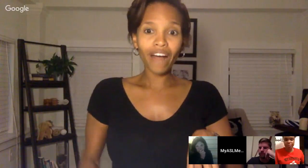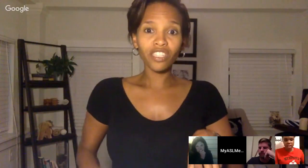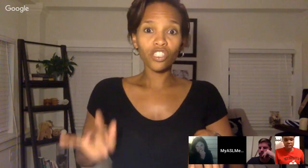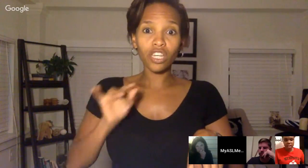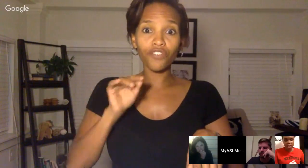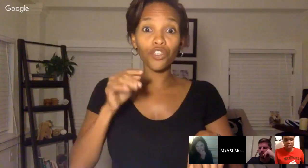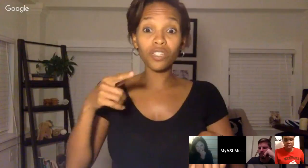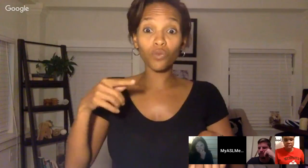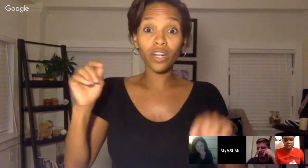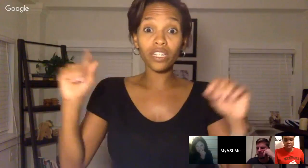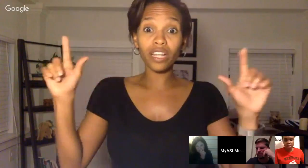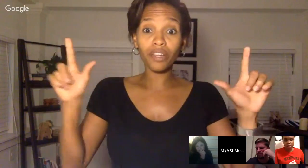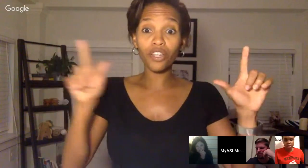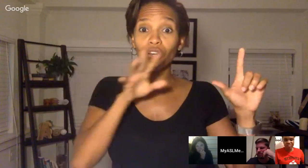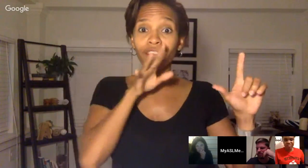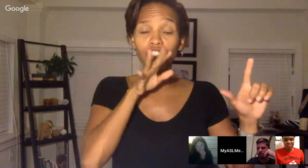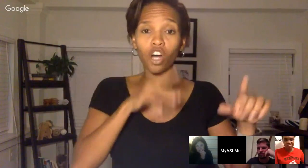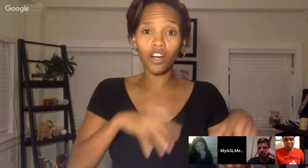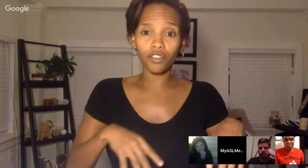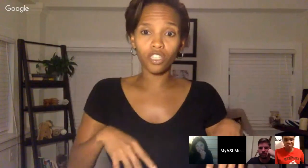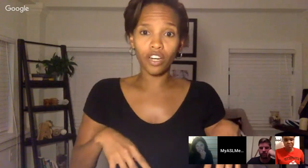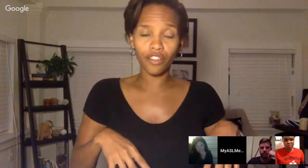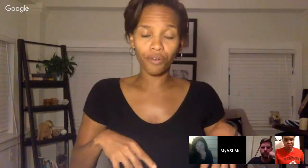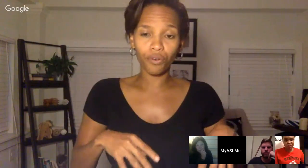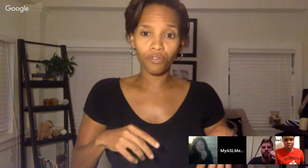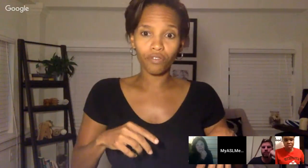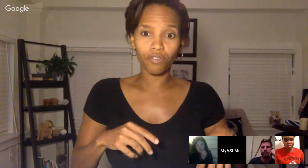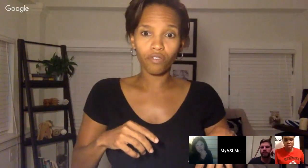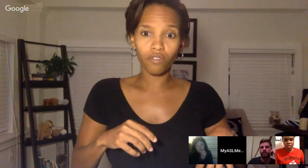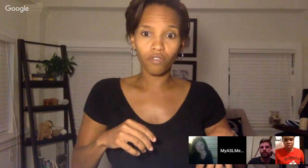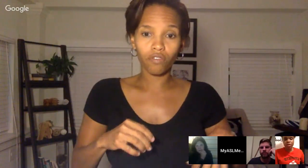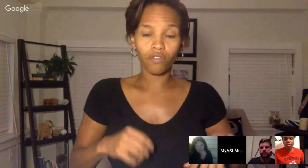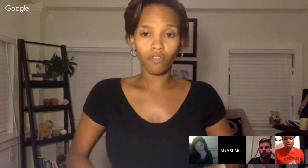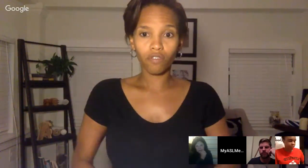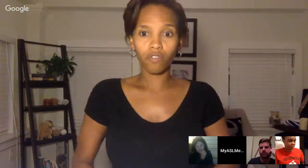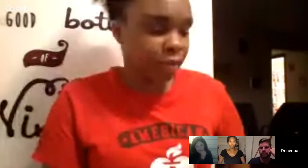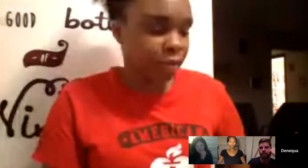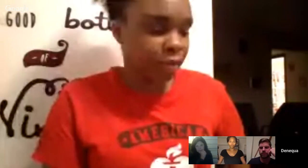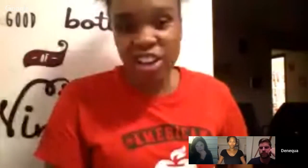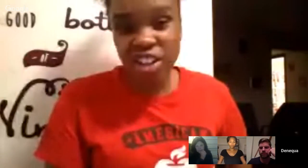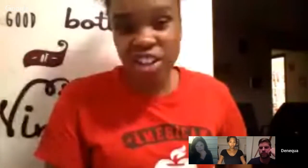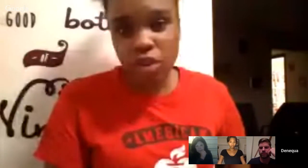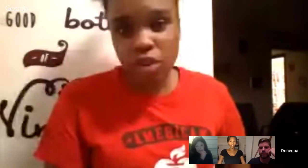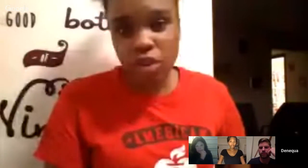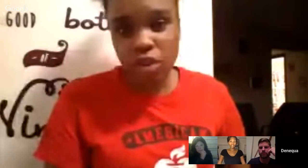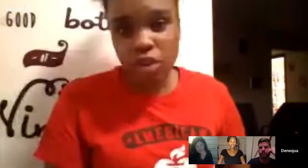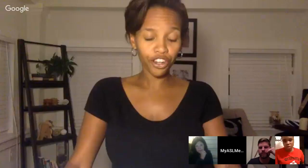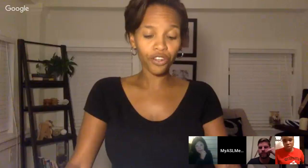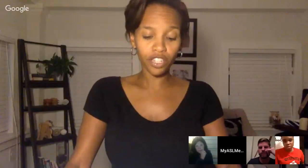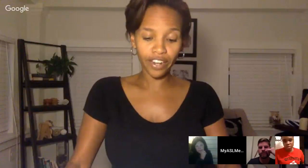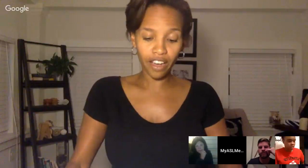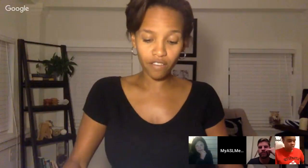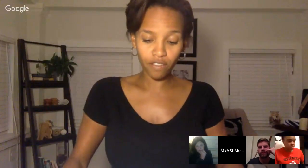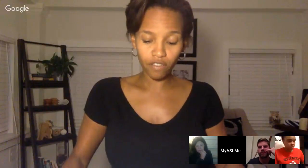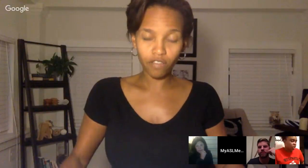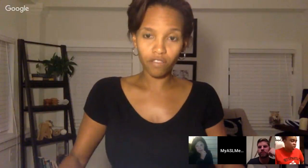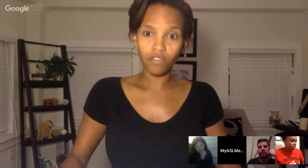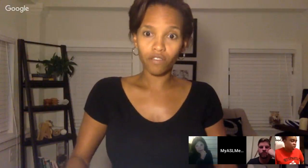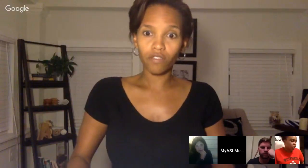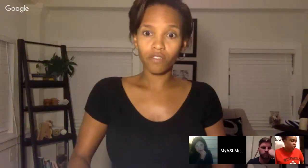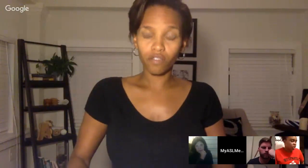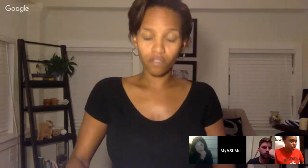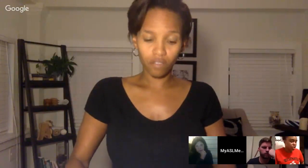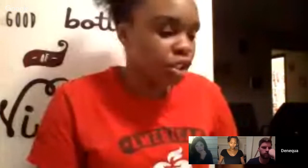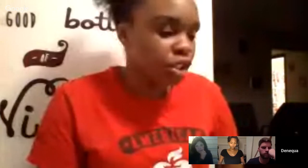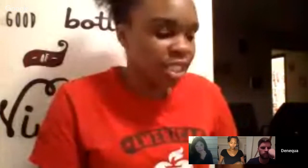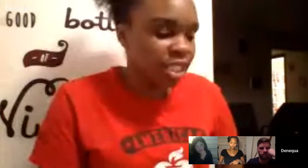So you'll have to, if you just want to let me know, you'll have to talk it through. Okay, can you hear me good though? I can hear you clear now.